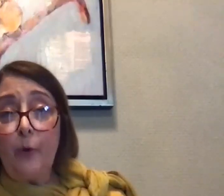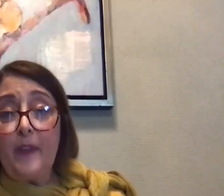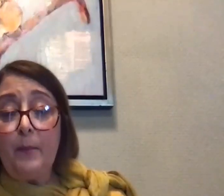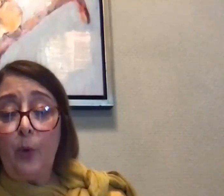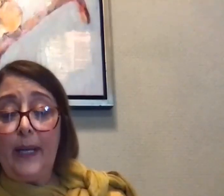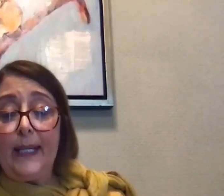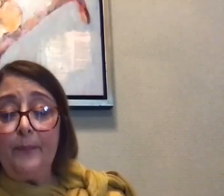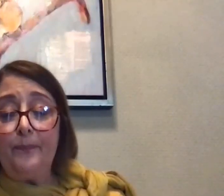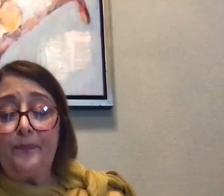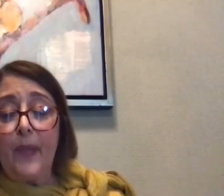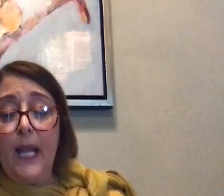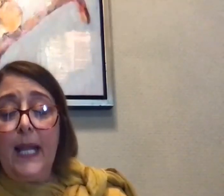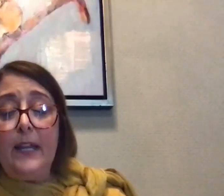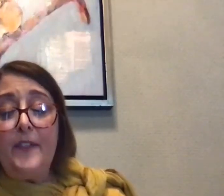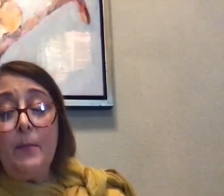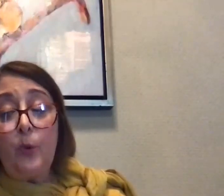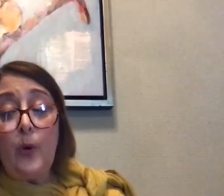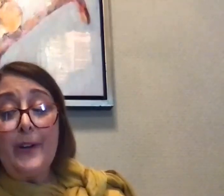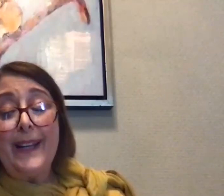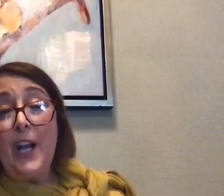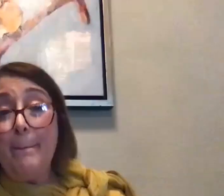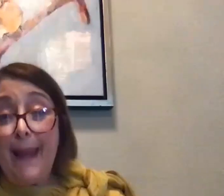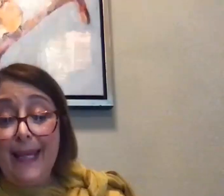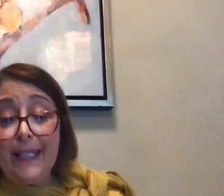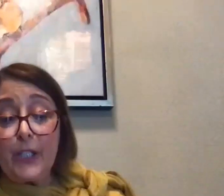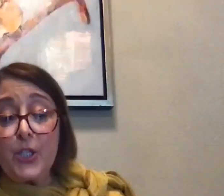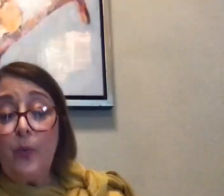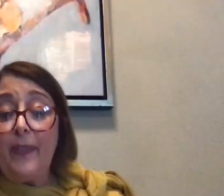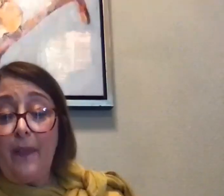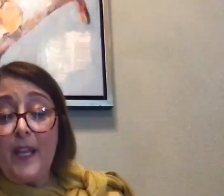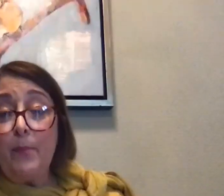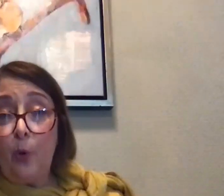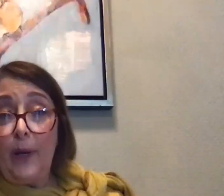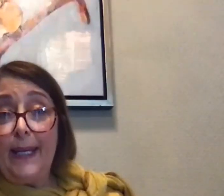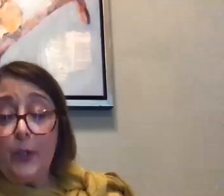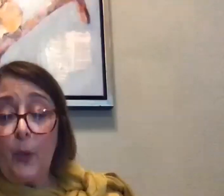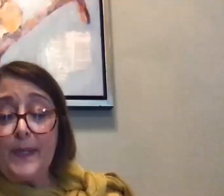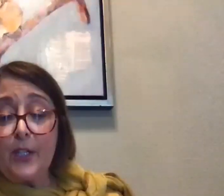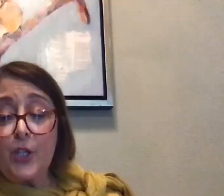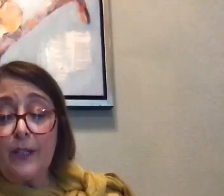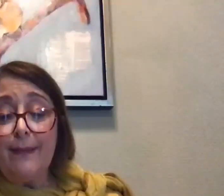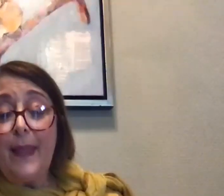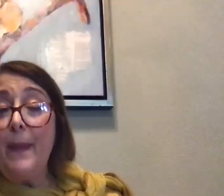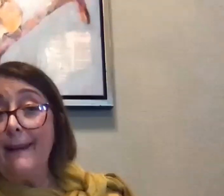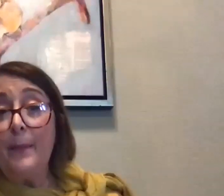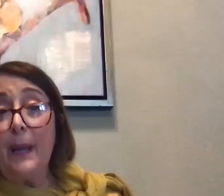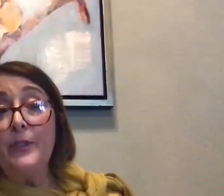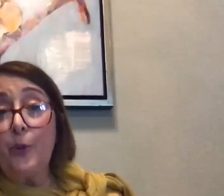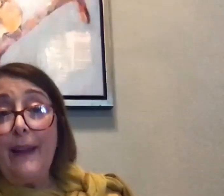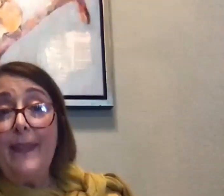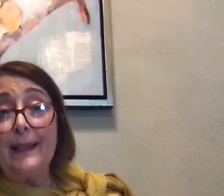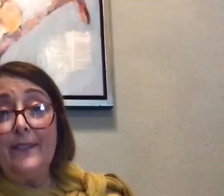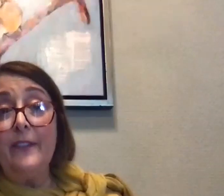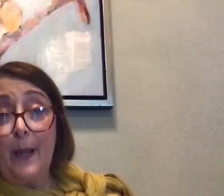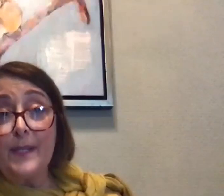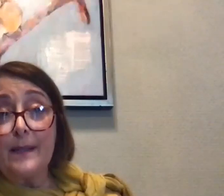problem for the employee. If the employer cannot manage without the employee in her position, they might not be able to